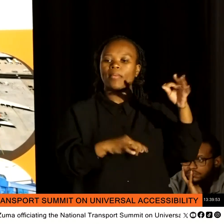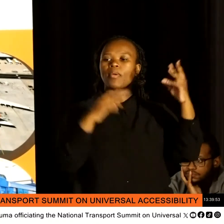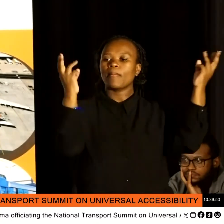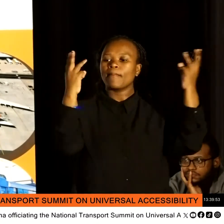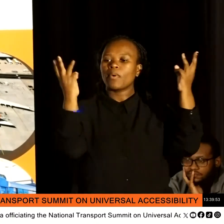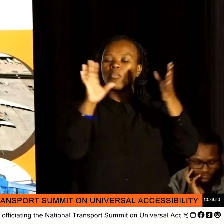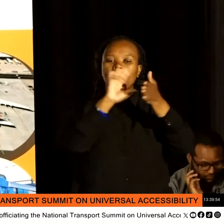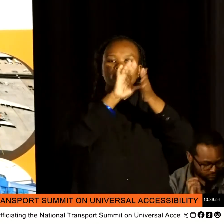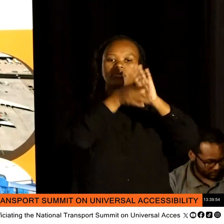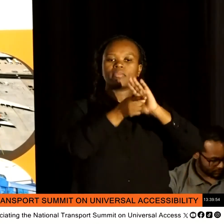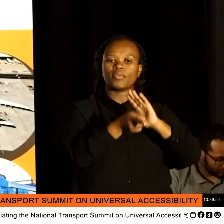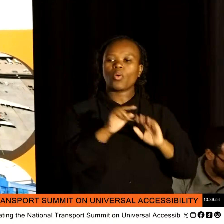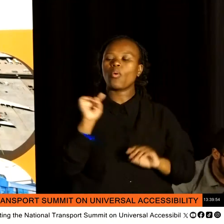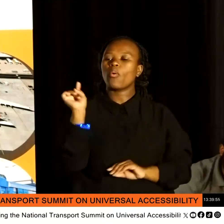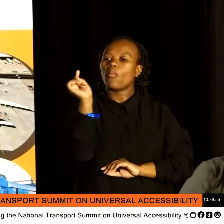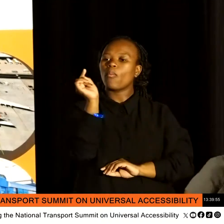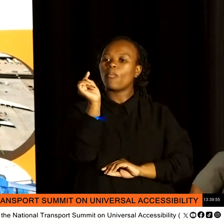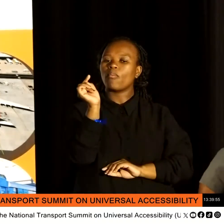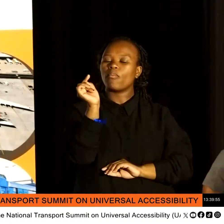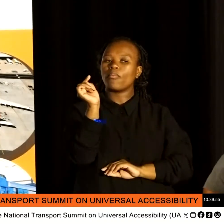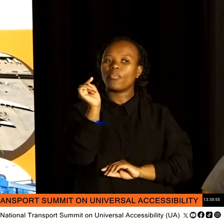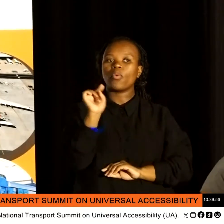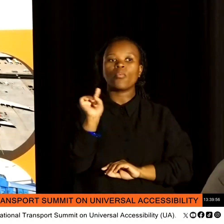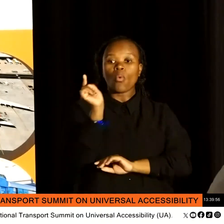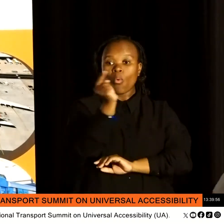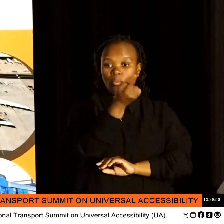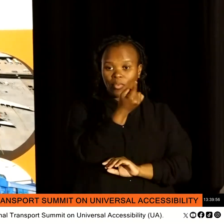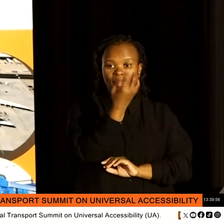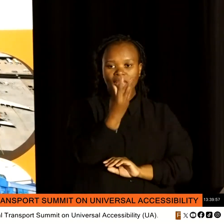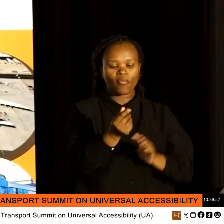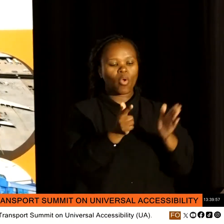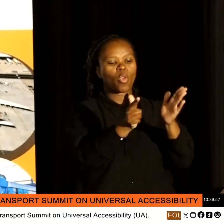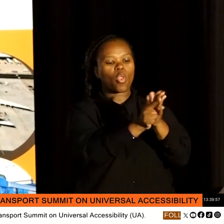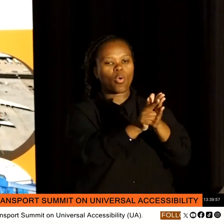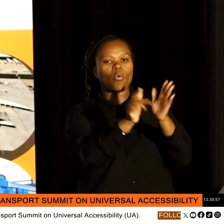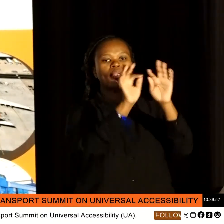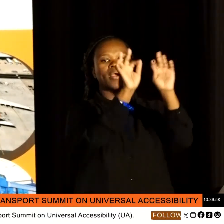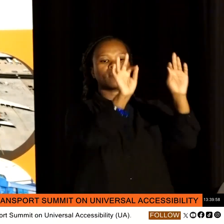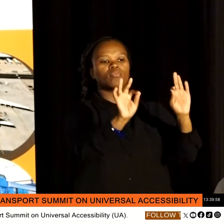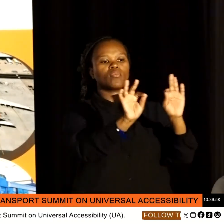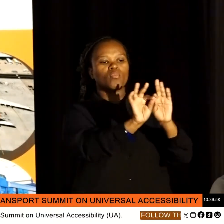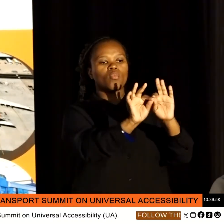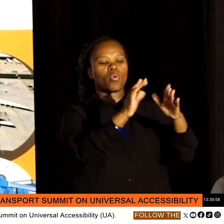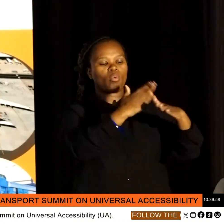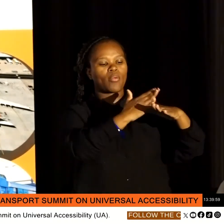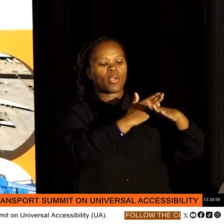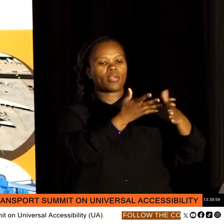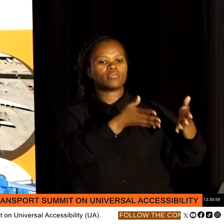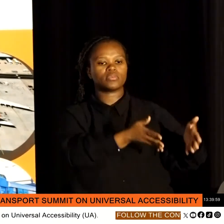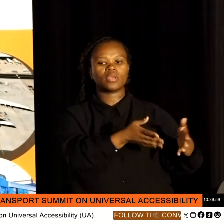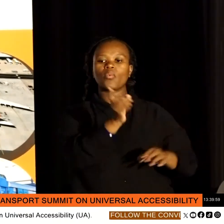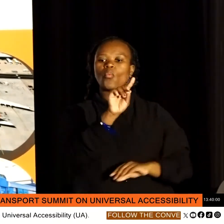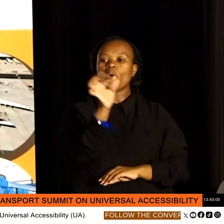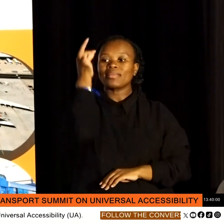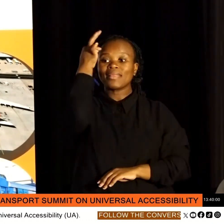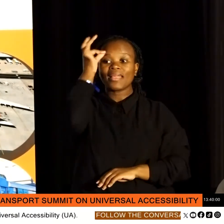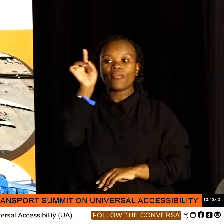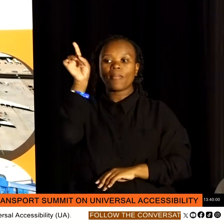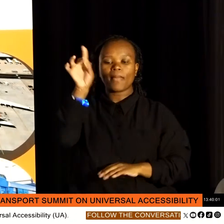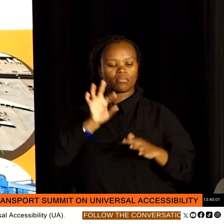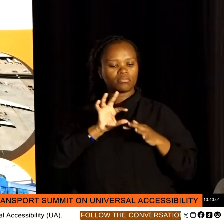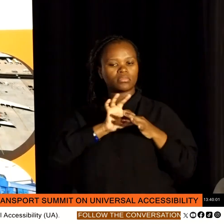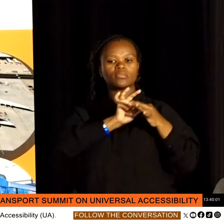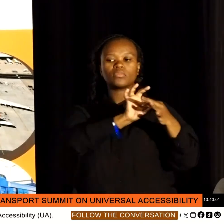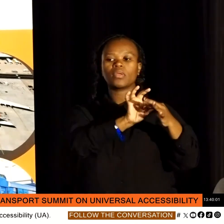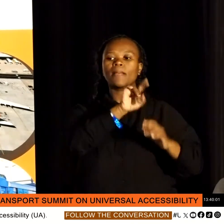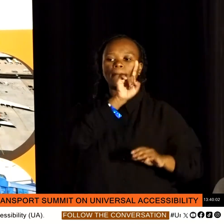disabilities, all are a legal framework that underscore the government's commitment to